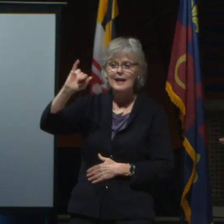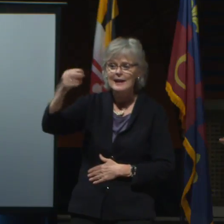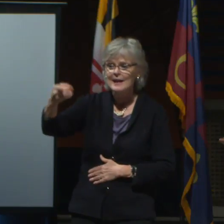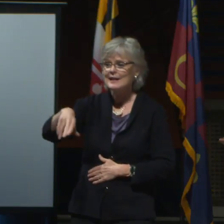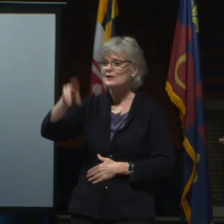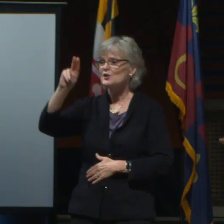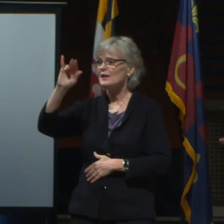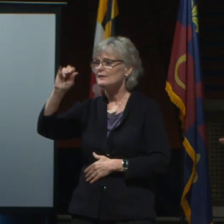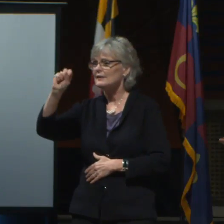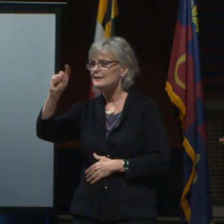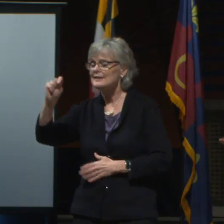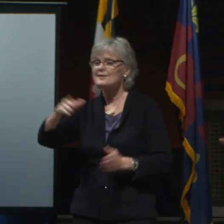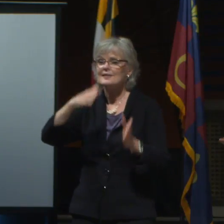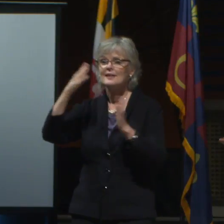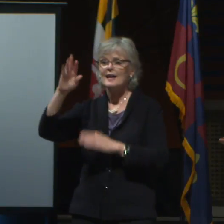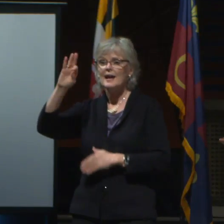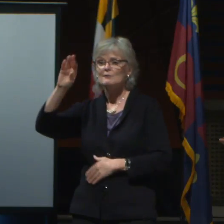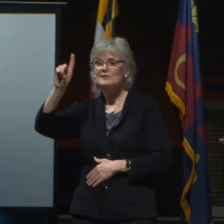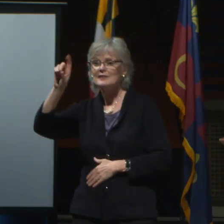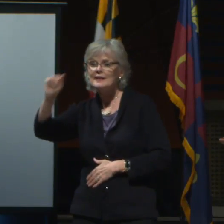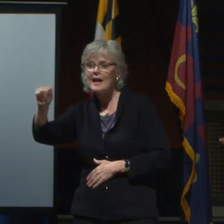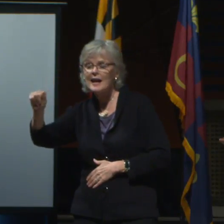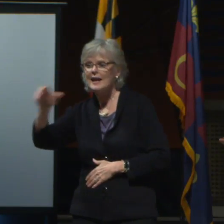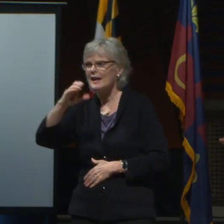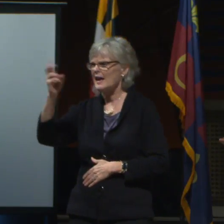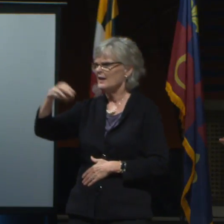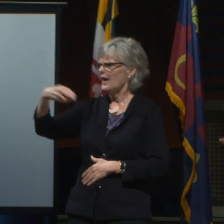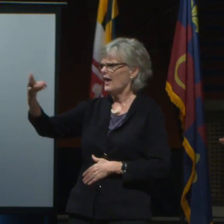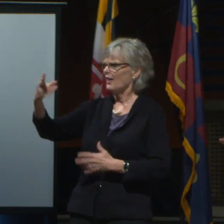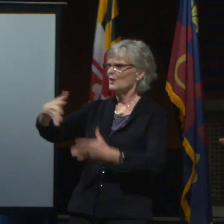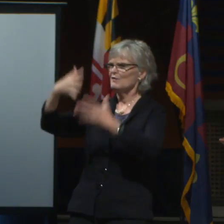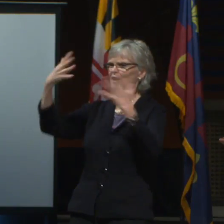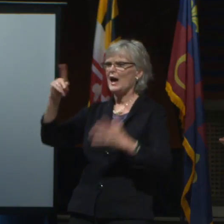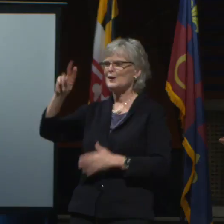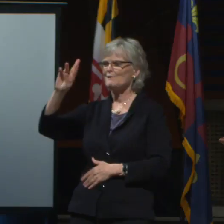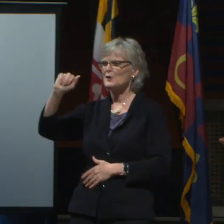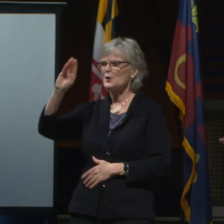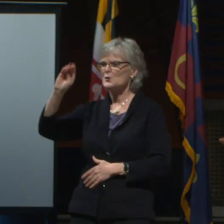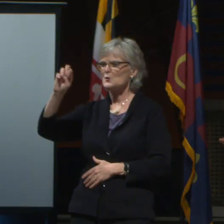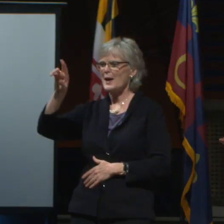NIST, FDA, and a hell of a lot of Kramers.